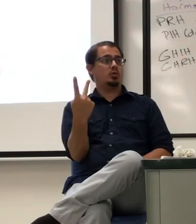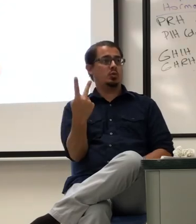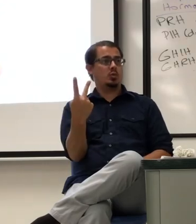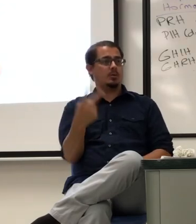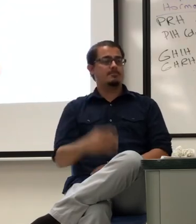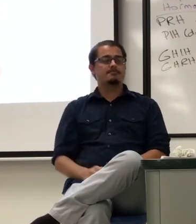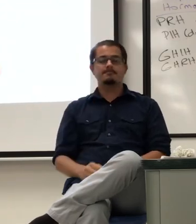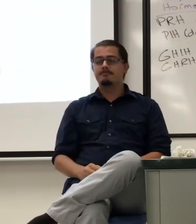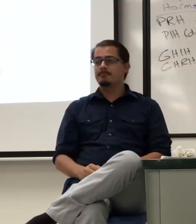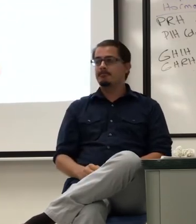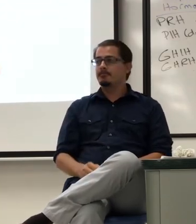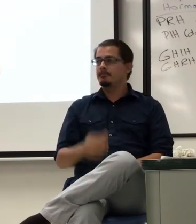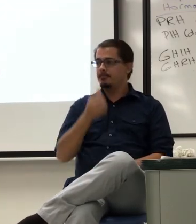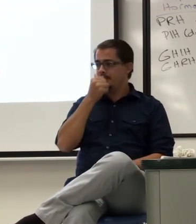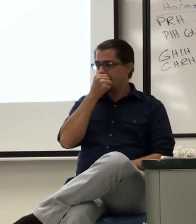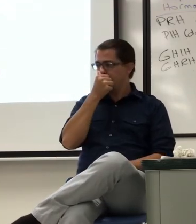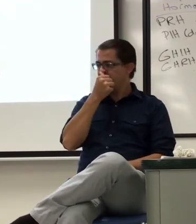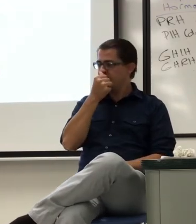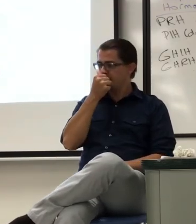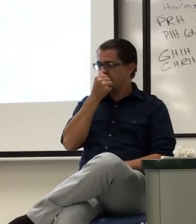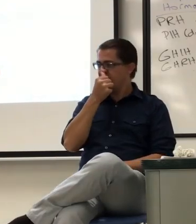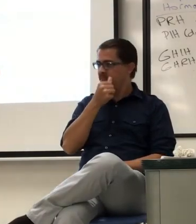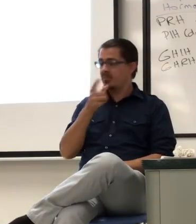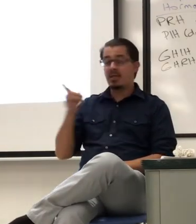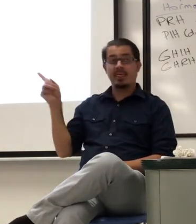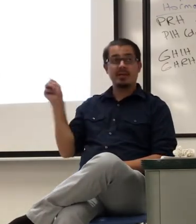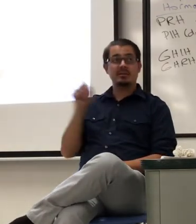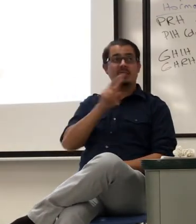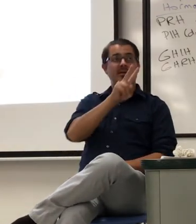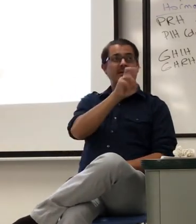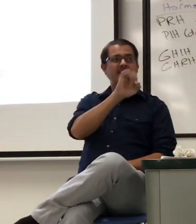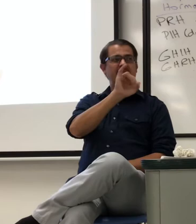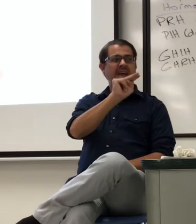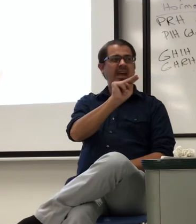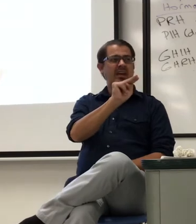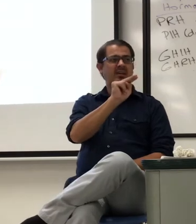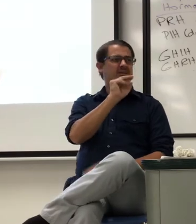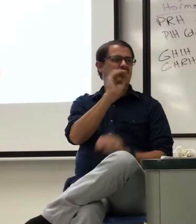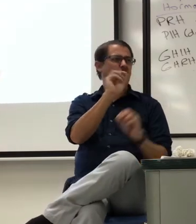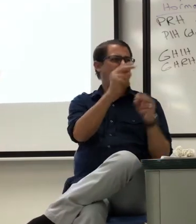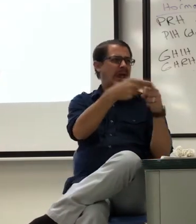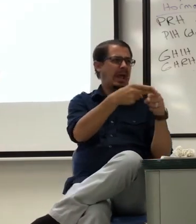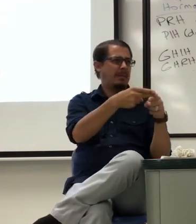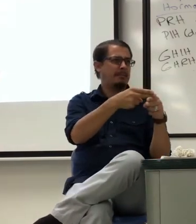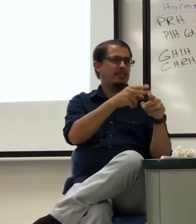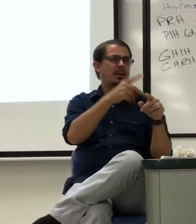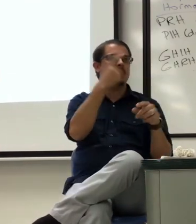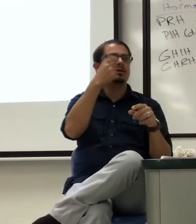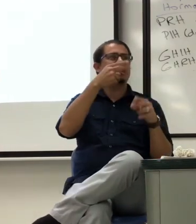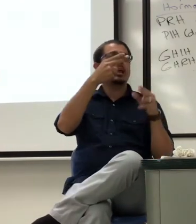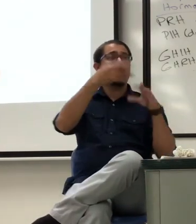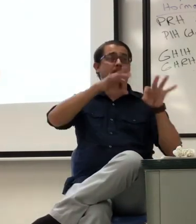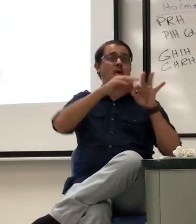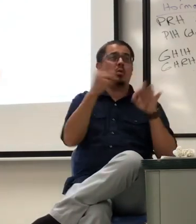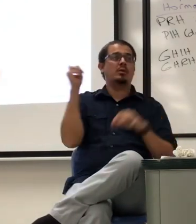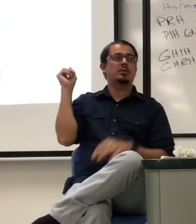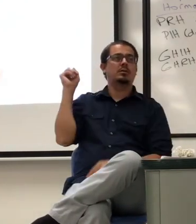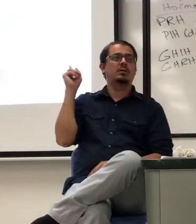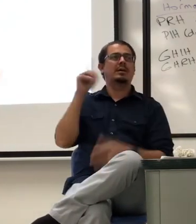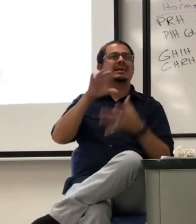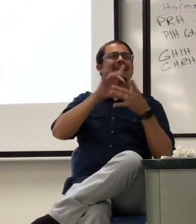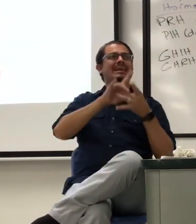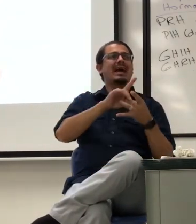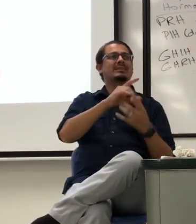Okay? So this vein, we don't name it. This is the important one. It connects 2 capillary beds.